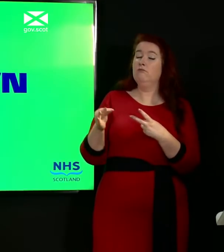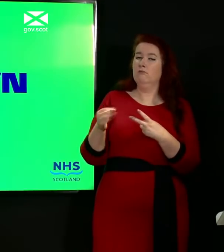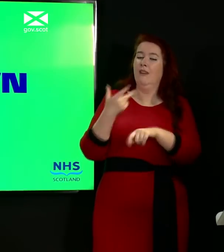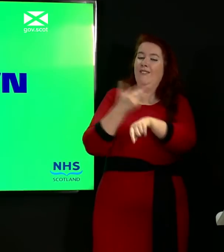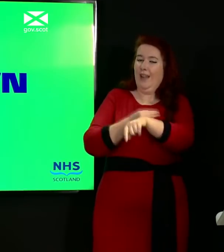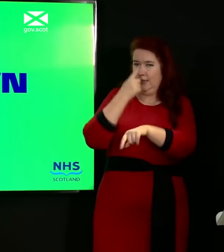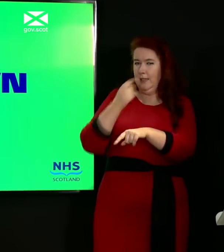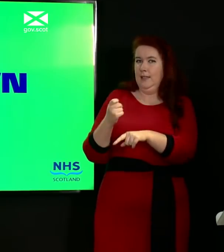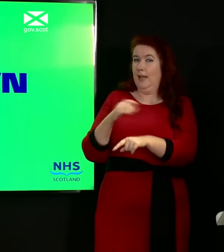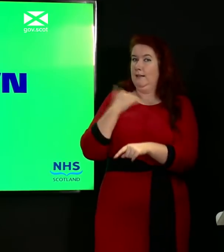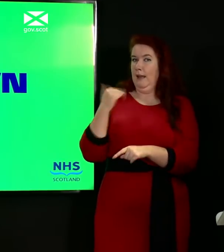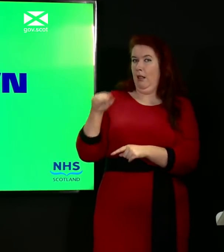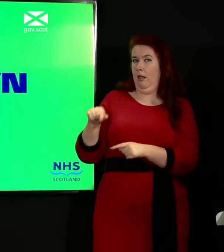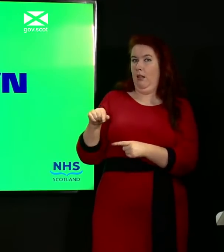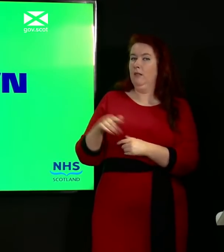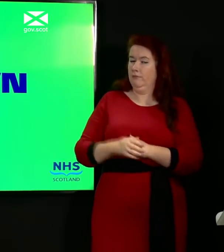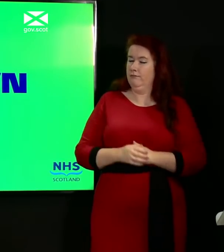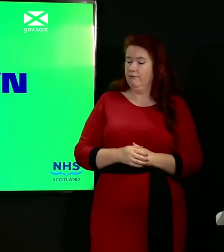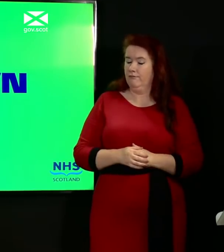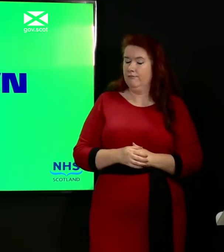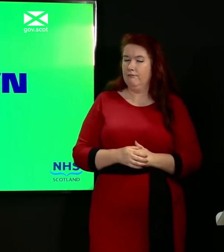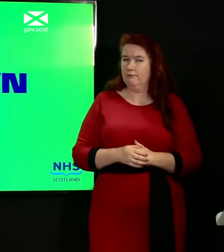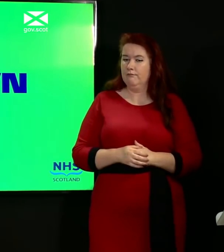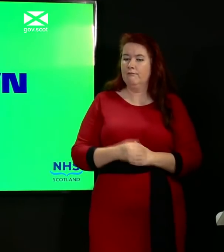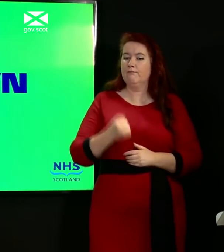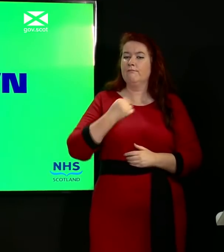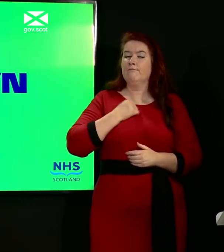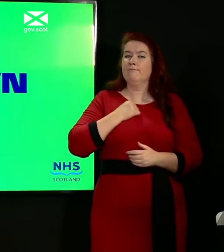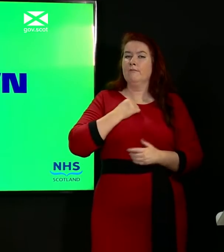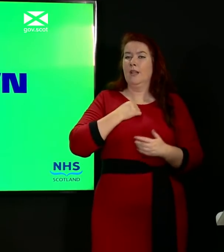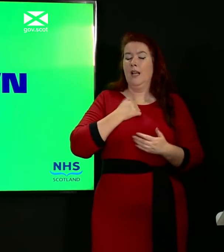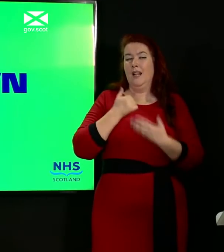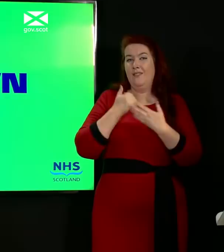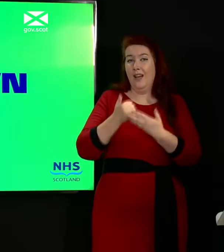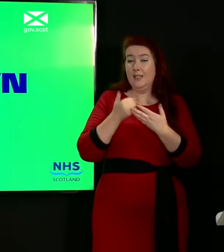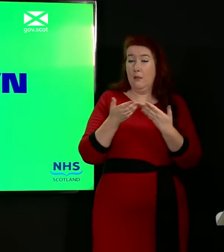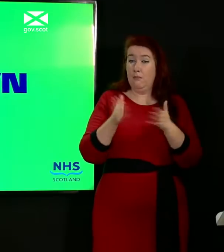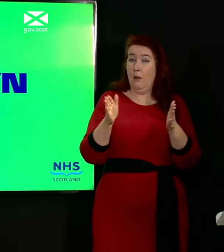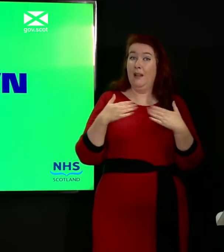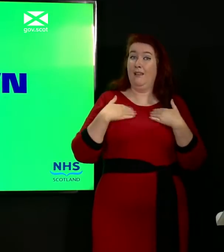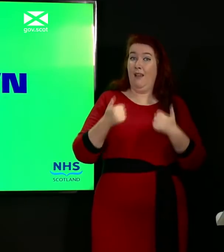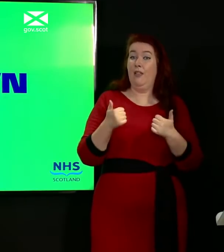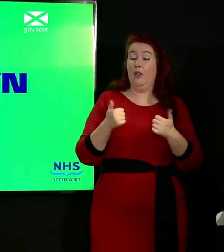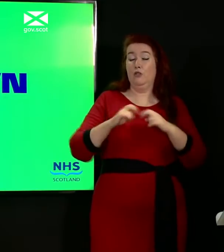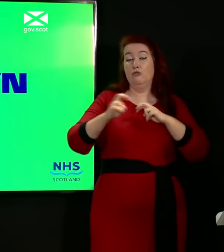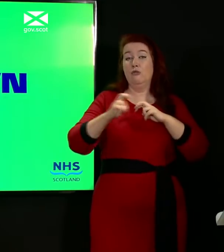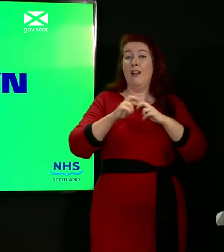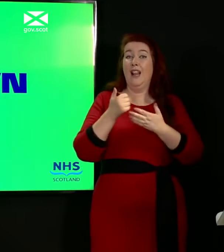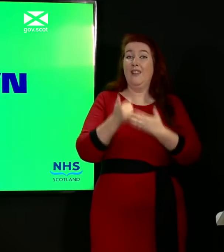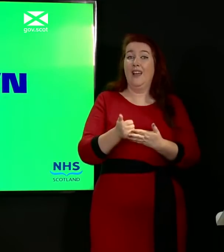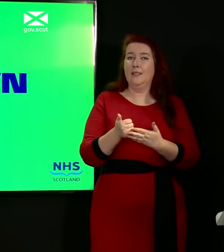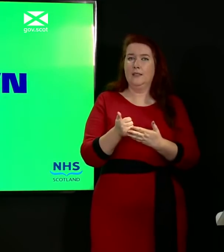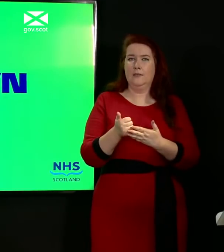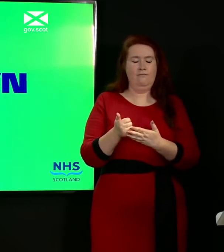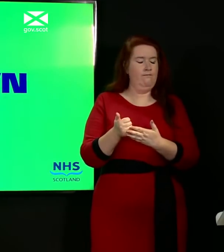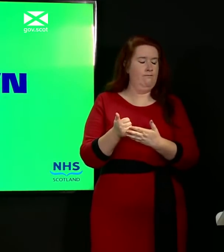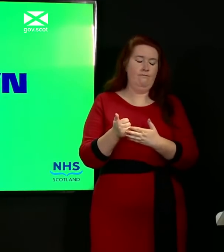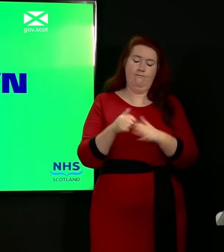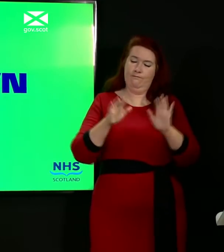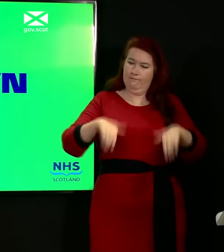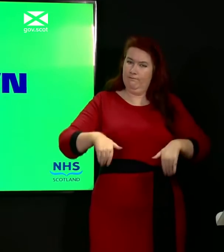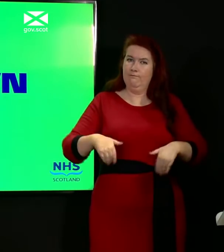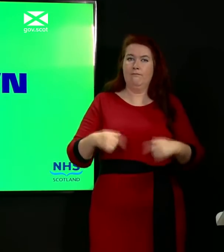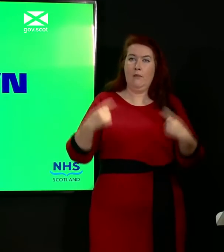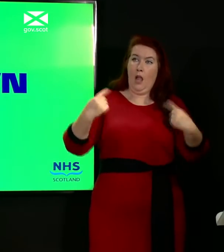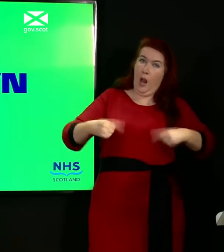the correct expression. My travel advice, the public health travel advice, has been consistent since the beginning of the pandemic. Do not let